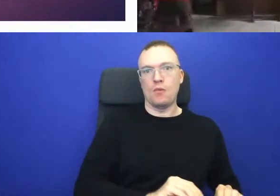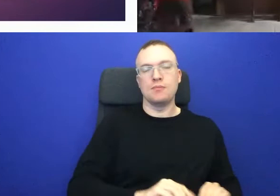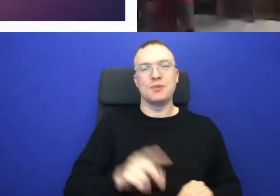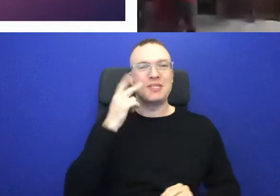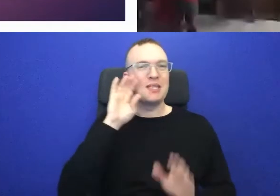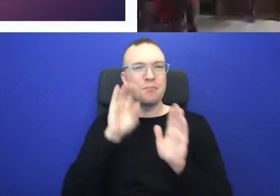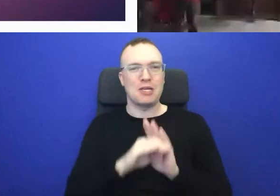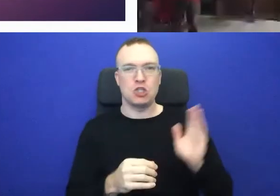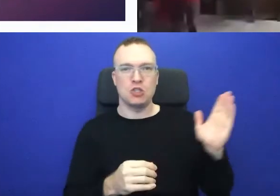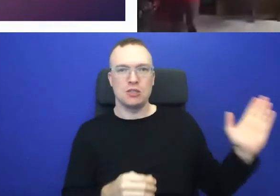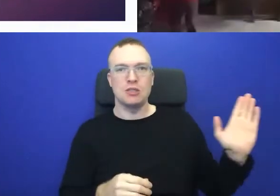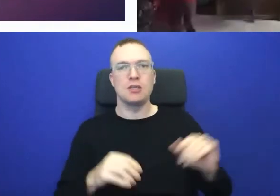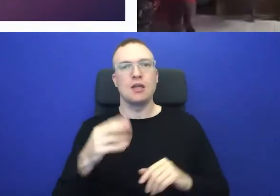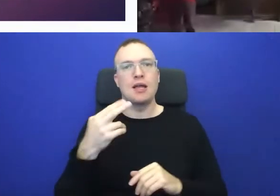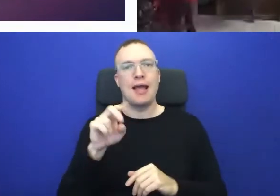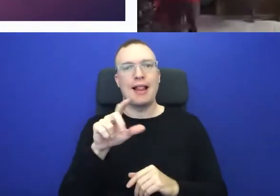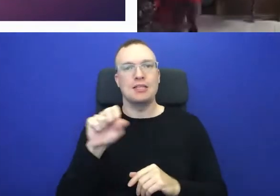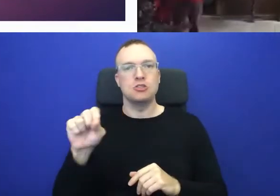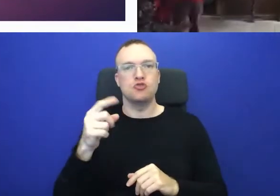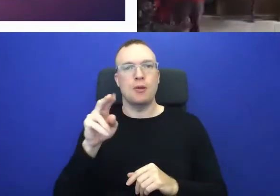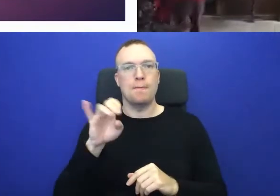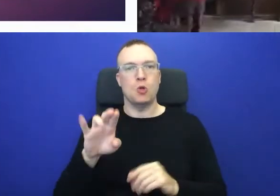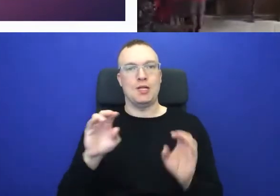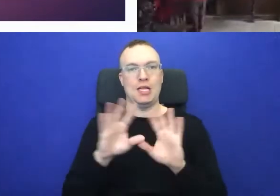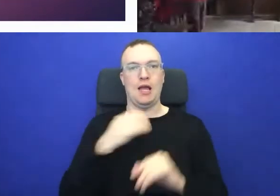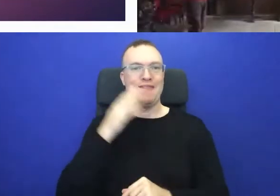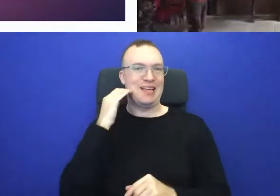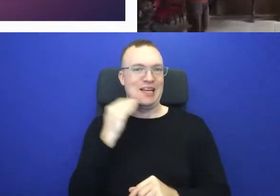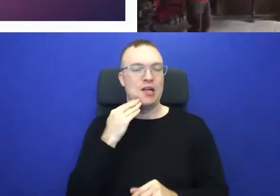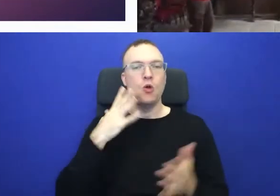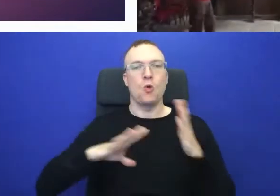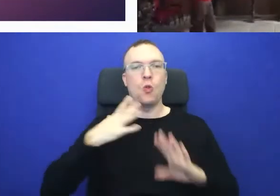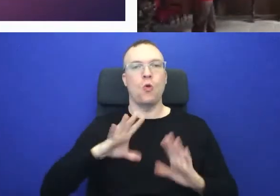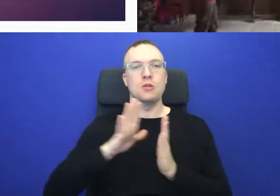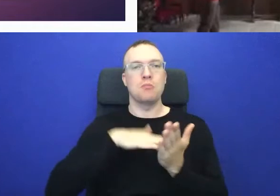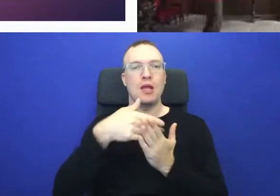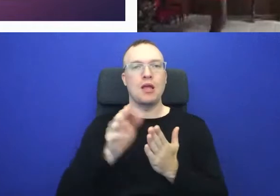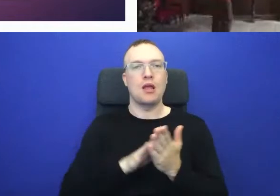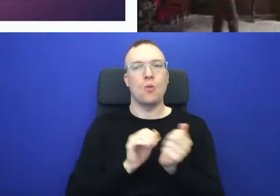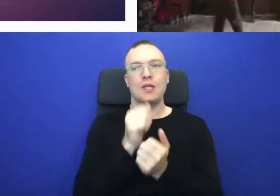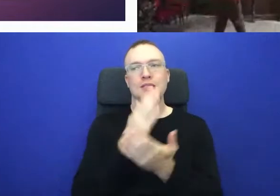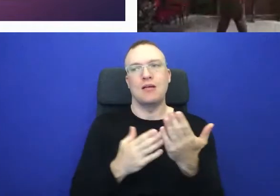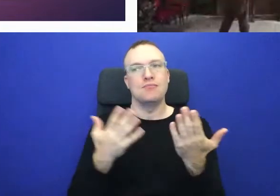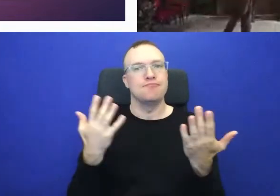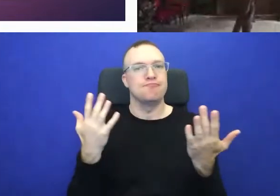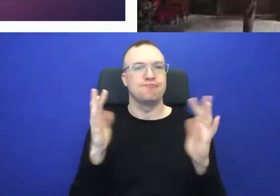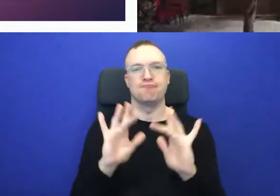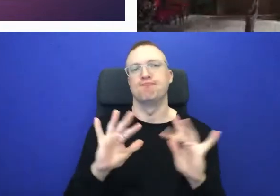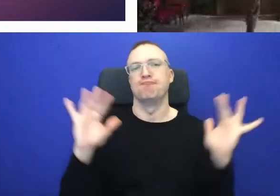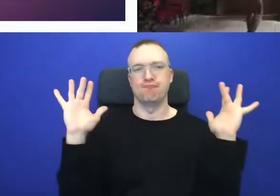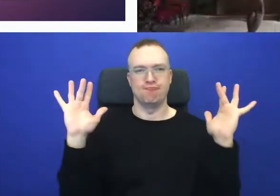card, the Headless Drummer clearly has his head. He's wearing clothes that have been painted with some